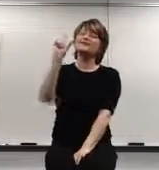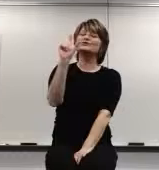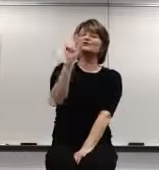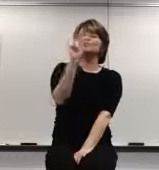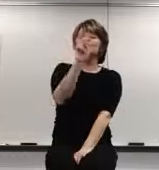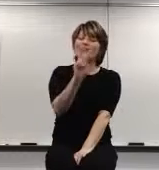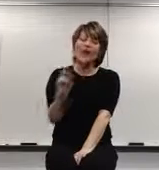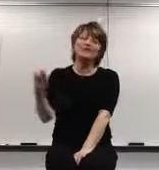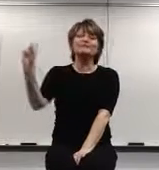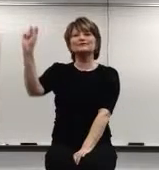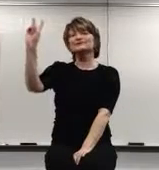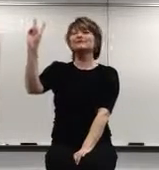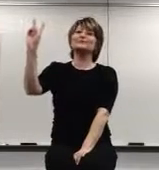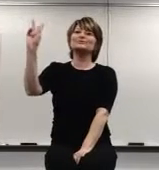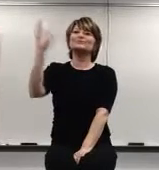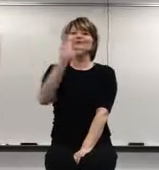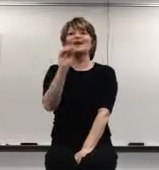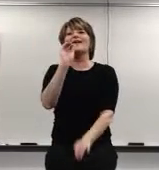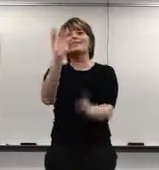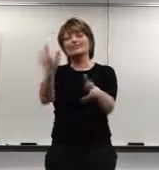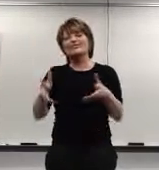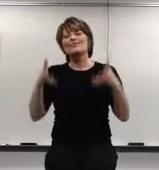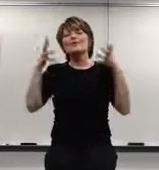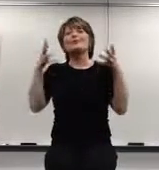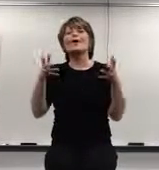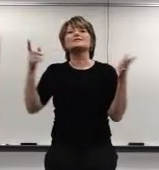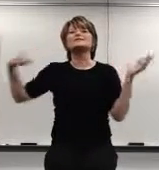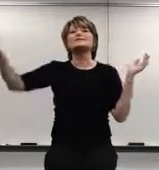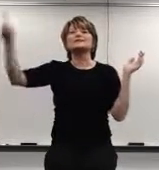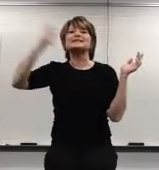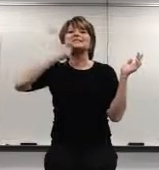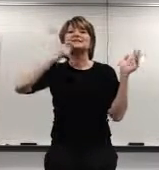in July 2002.